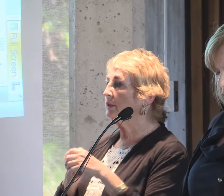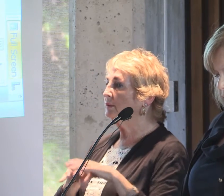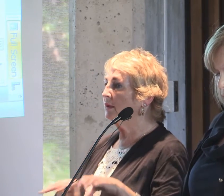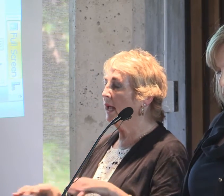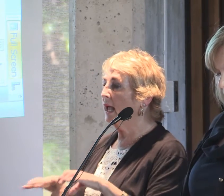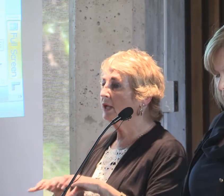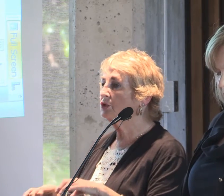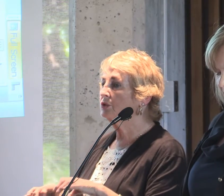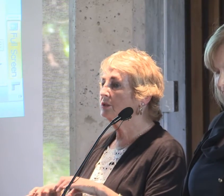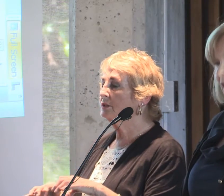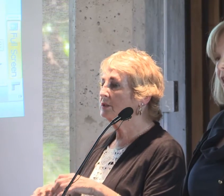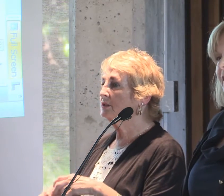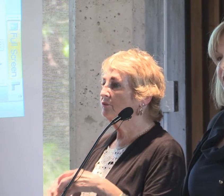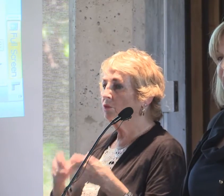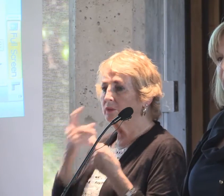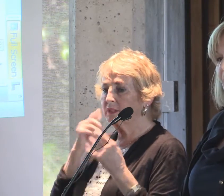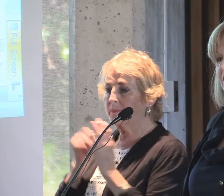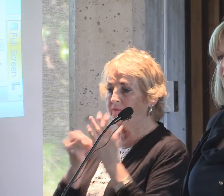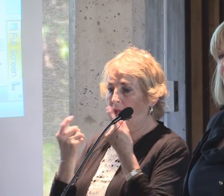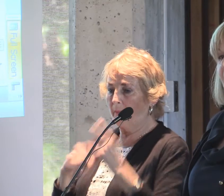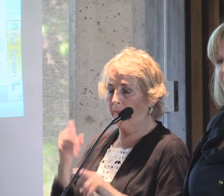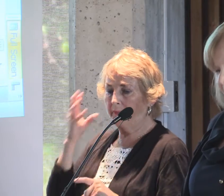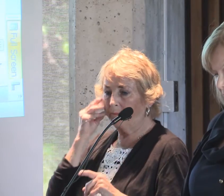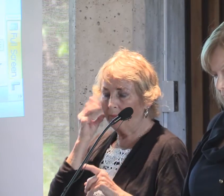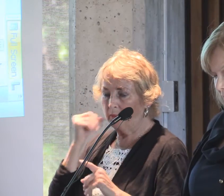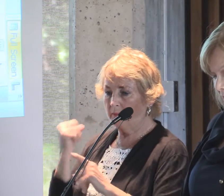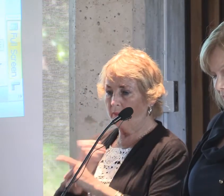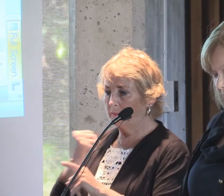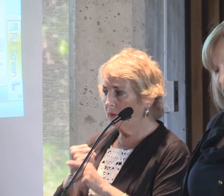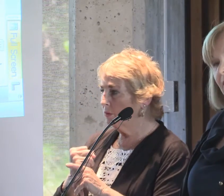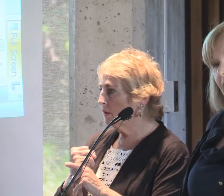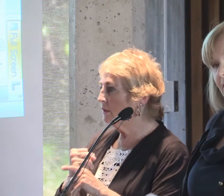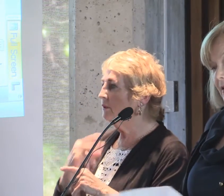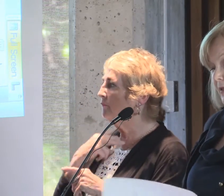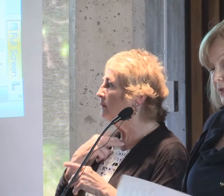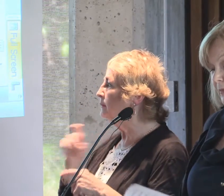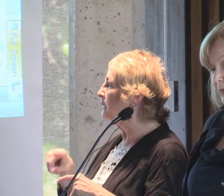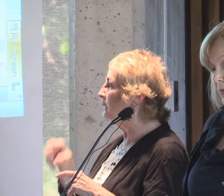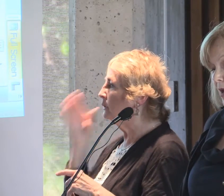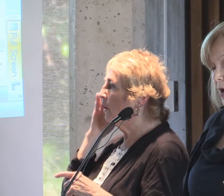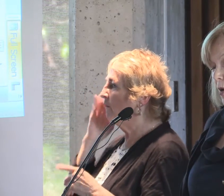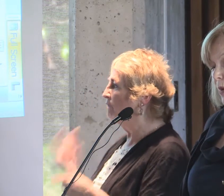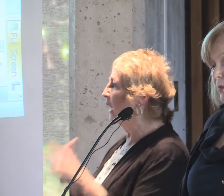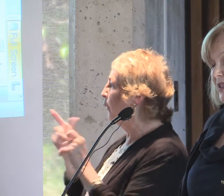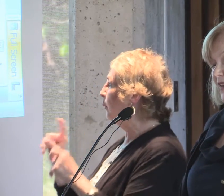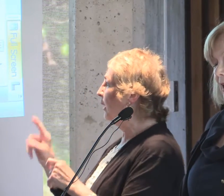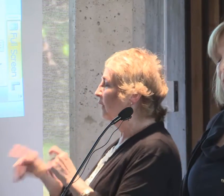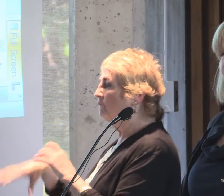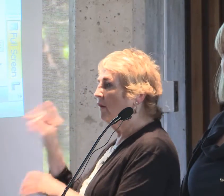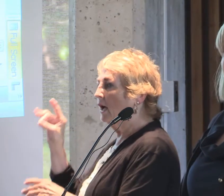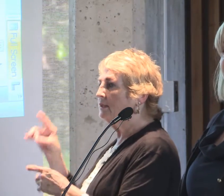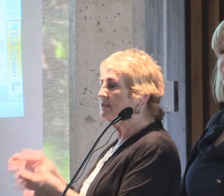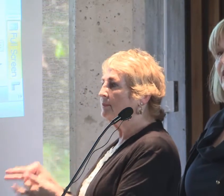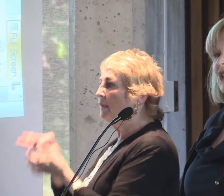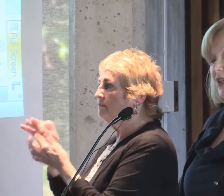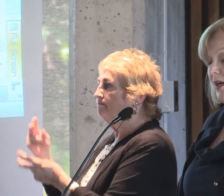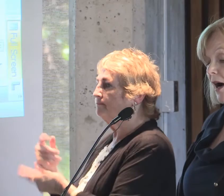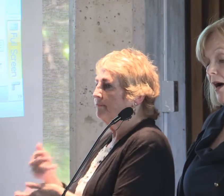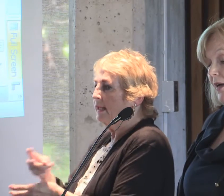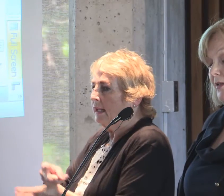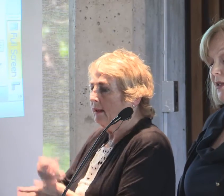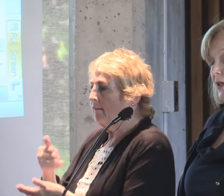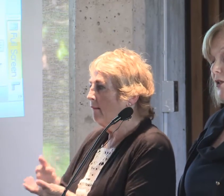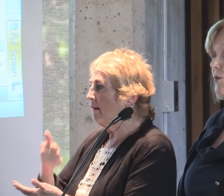victims know where to find the specialized care that they need. We will develop a public